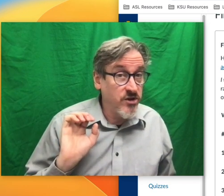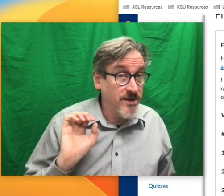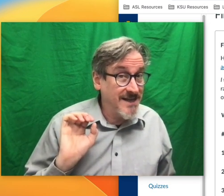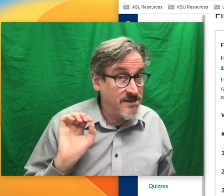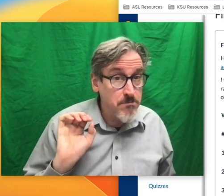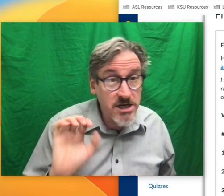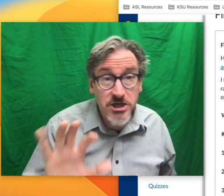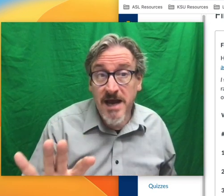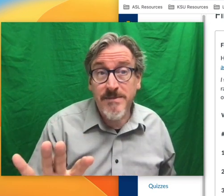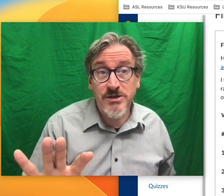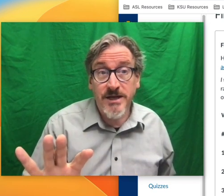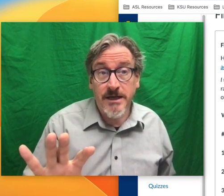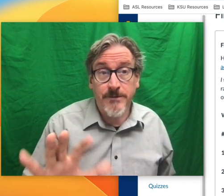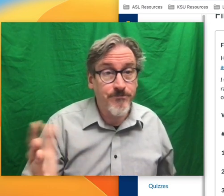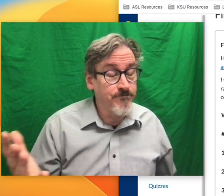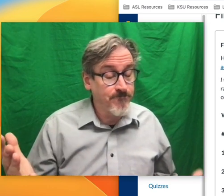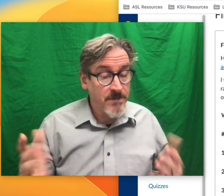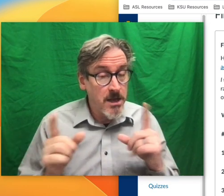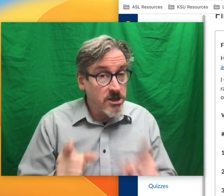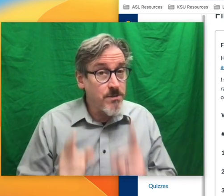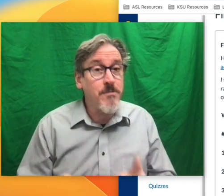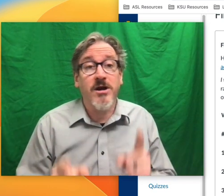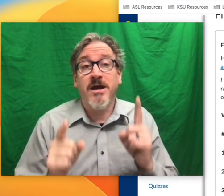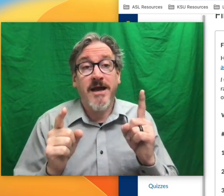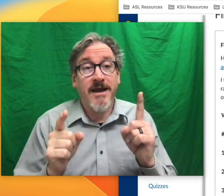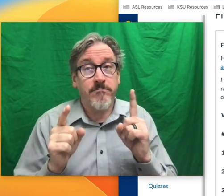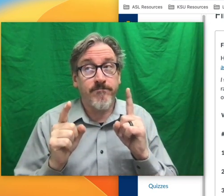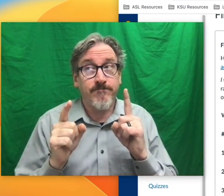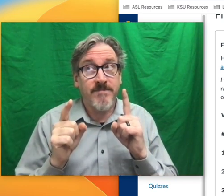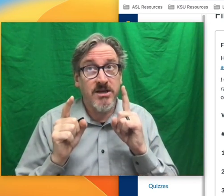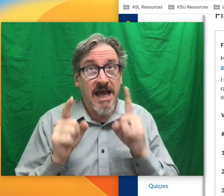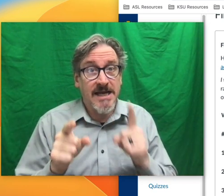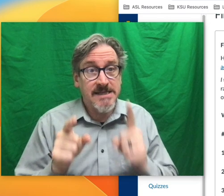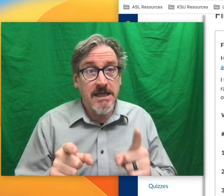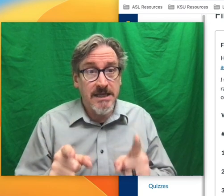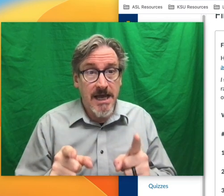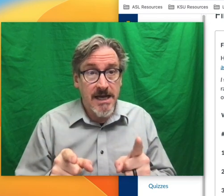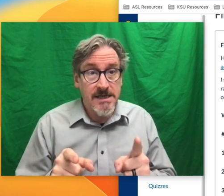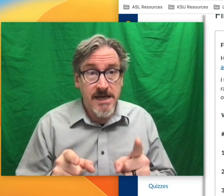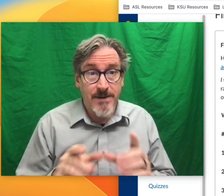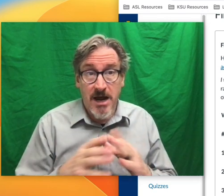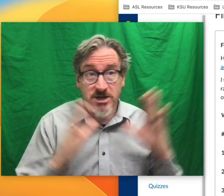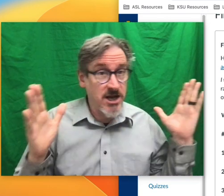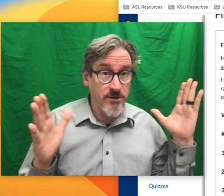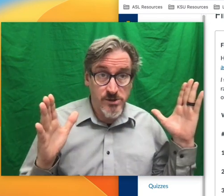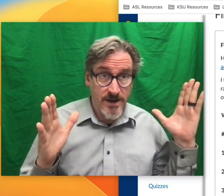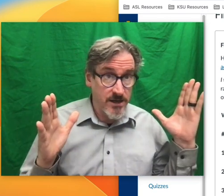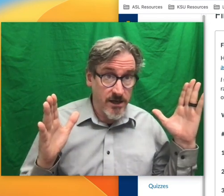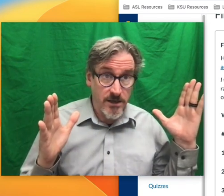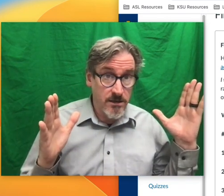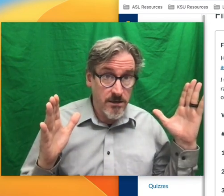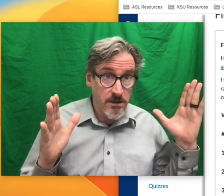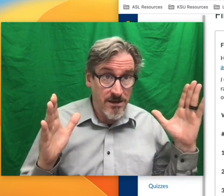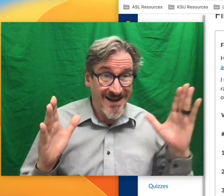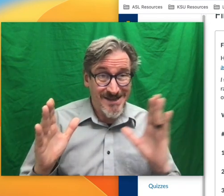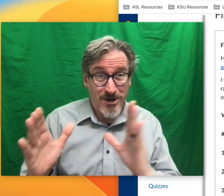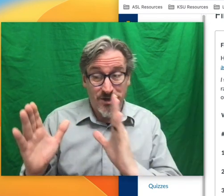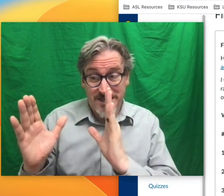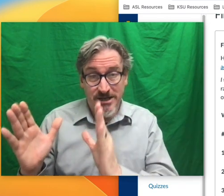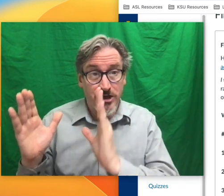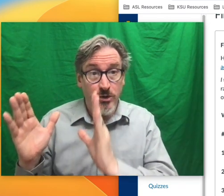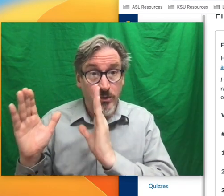so that you can take as much time as you need. Because remember, ASL in the end is not about how much time you spent on it.